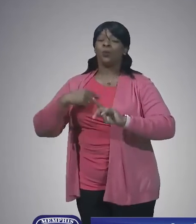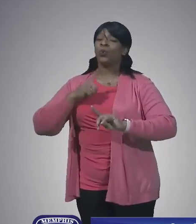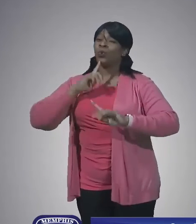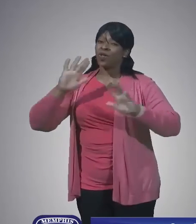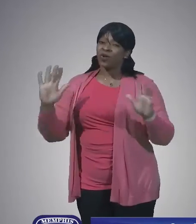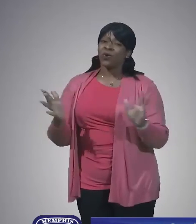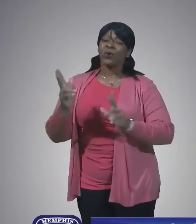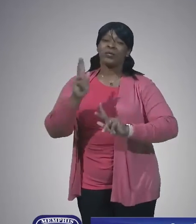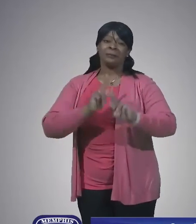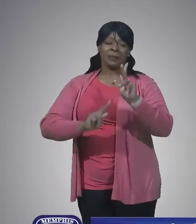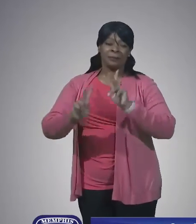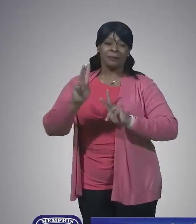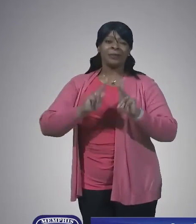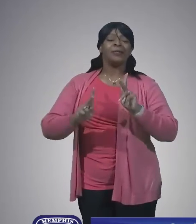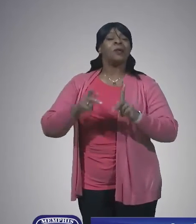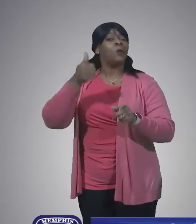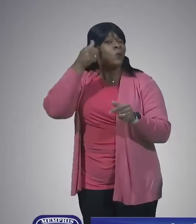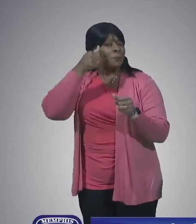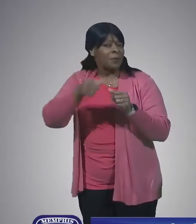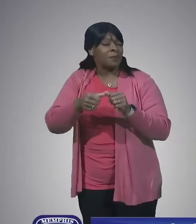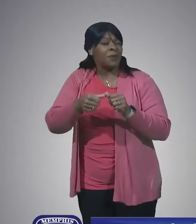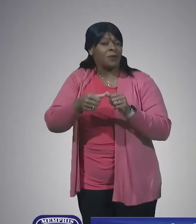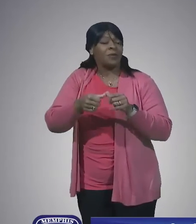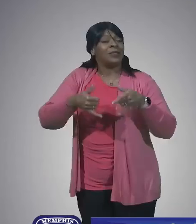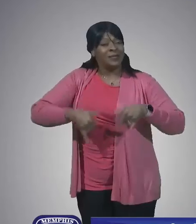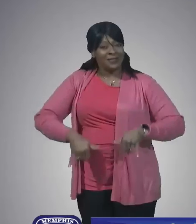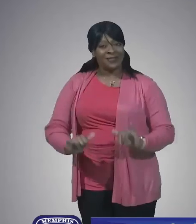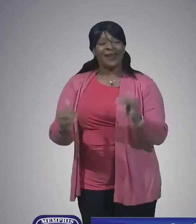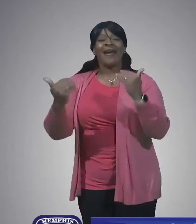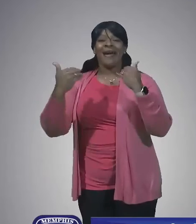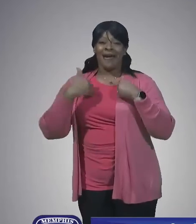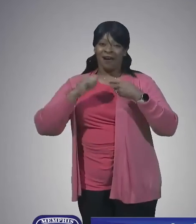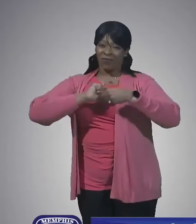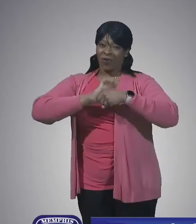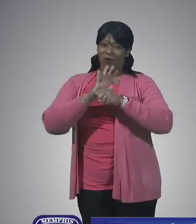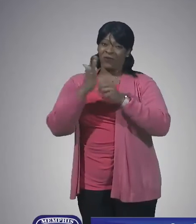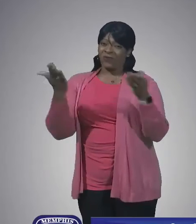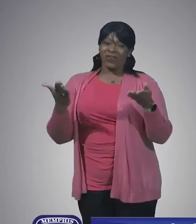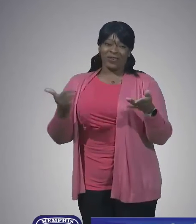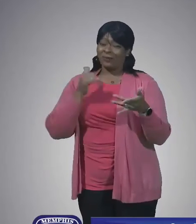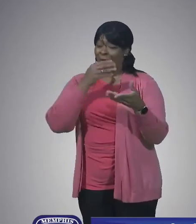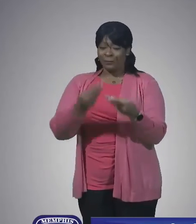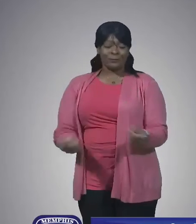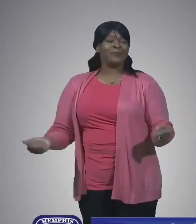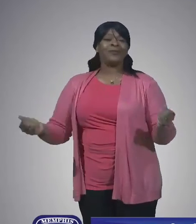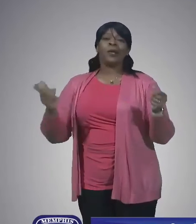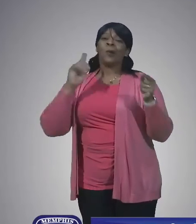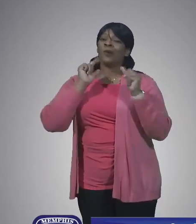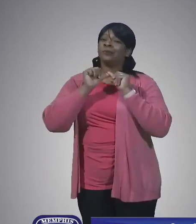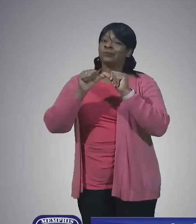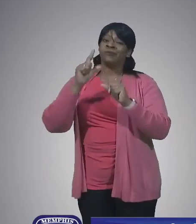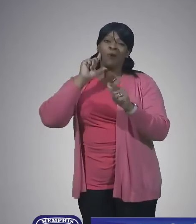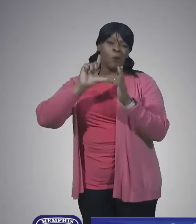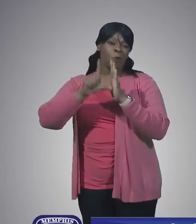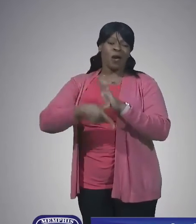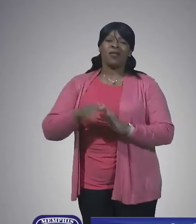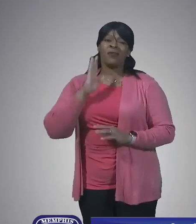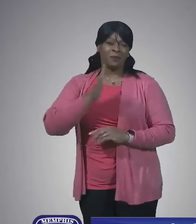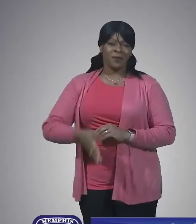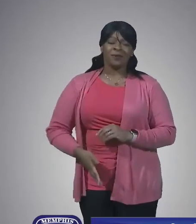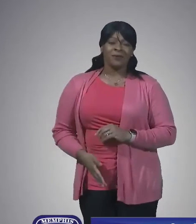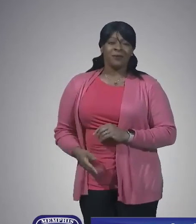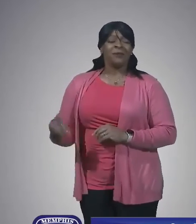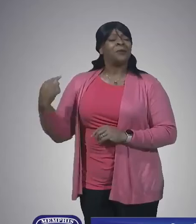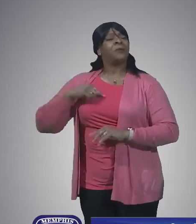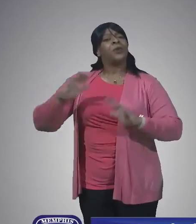encouraging people to remember that we still have COVID with us, and it's going to be with us for a while. So that's why we